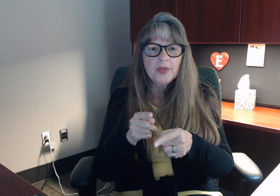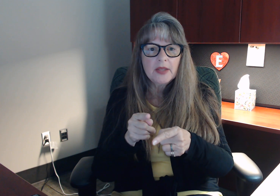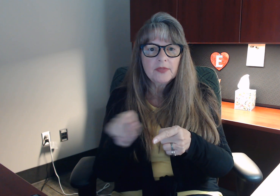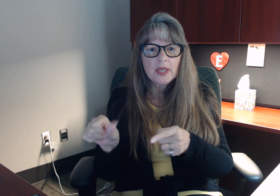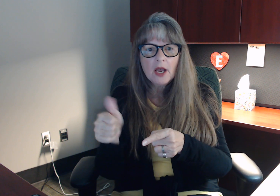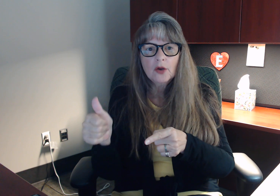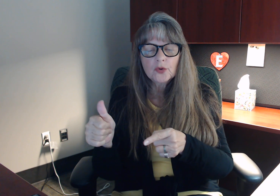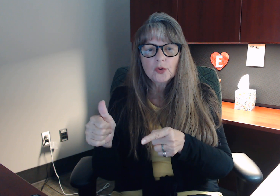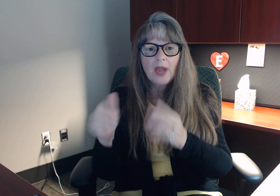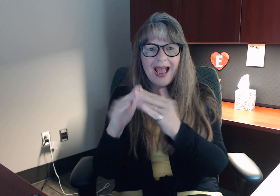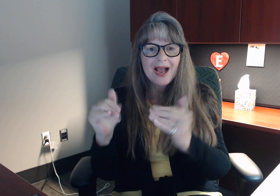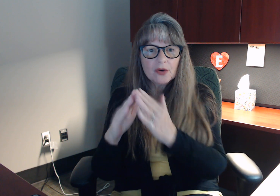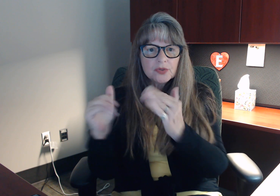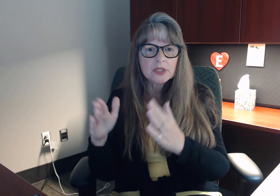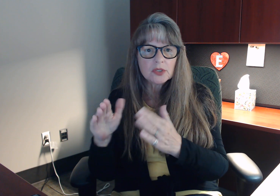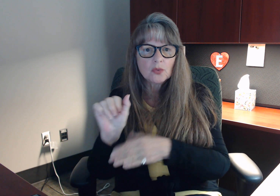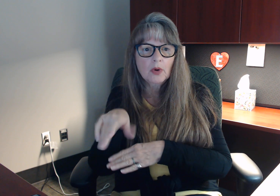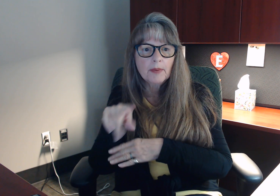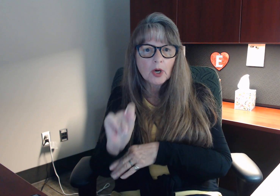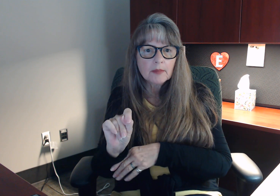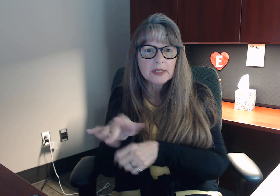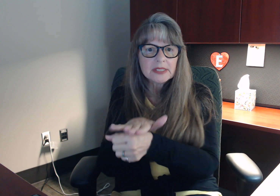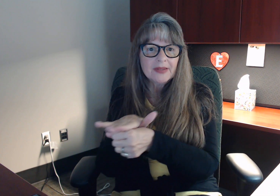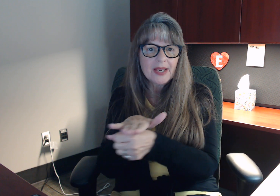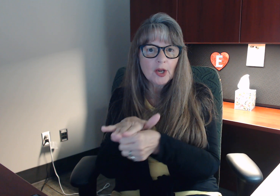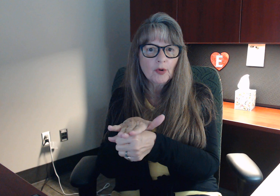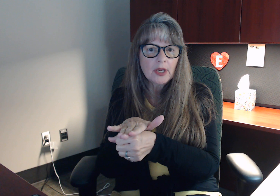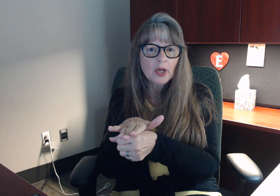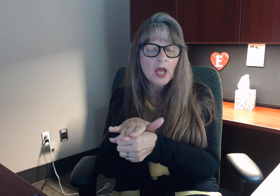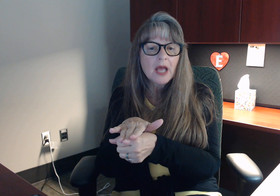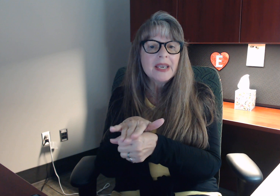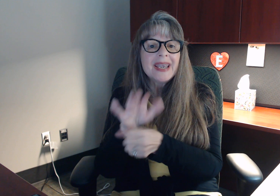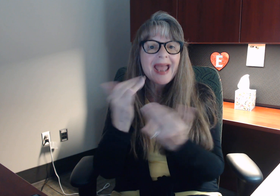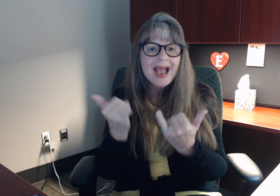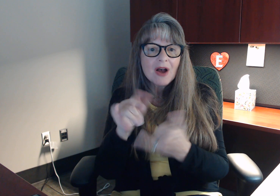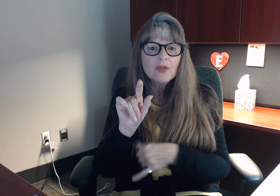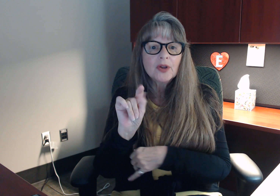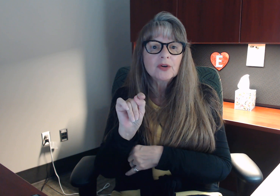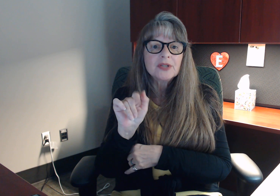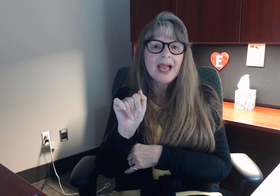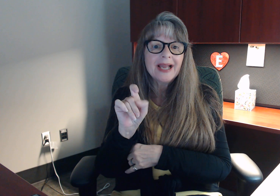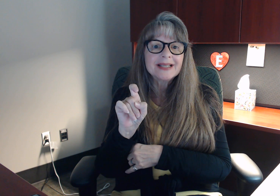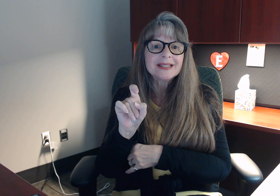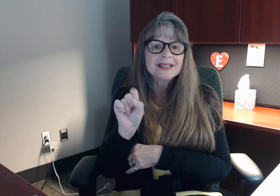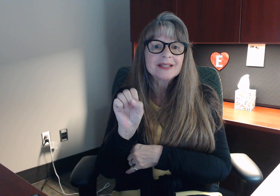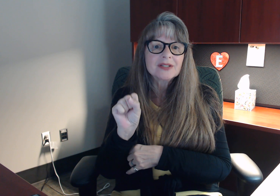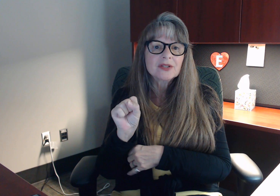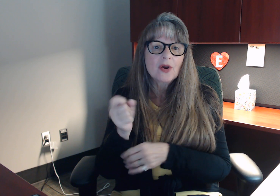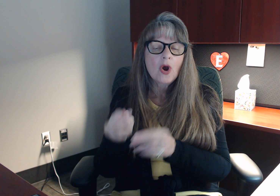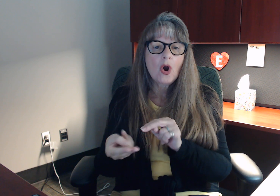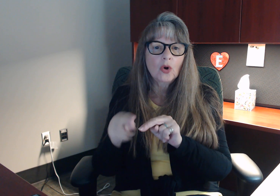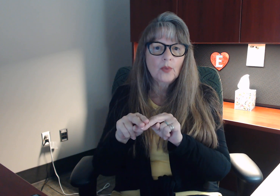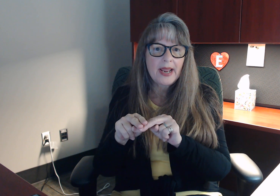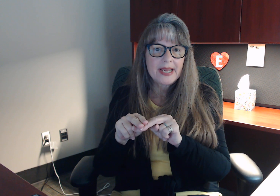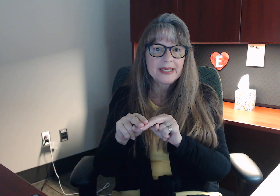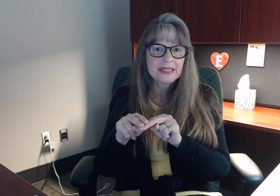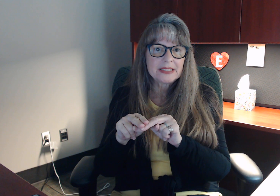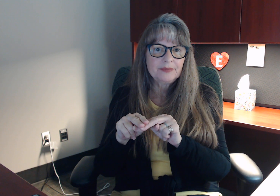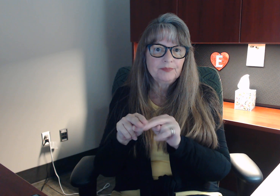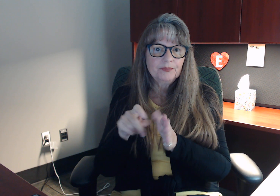the other houses or apartments in the area, now their taxes are raised.